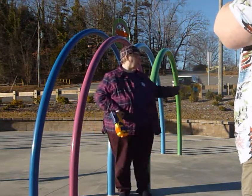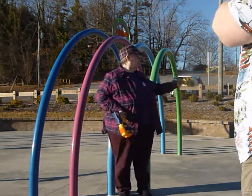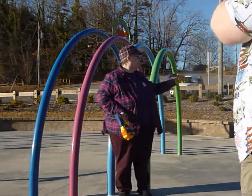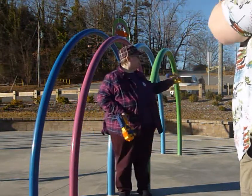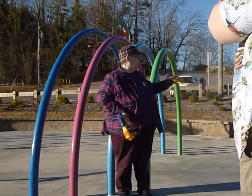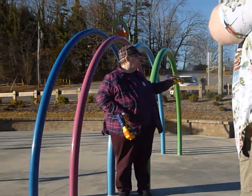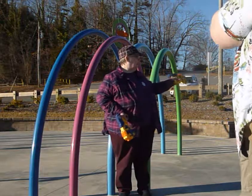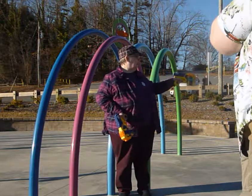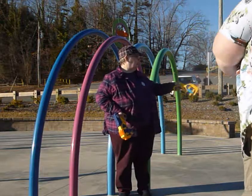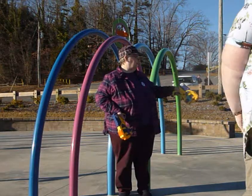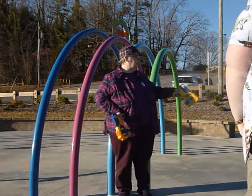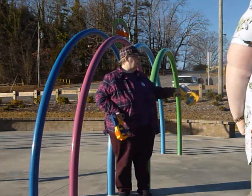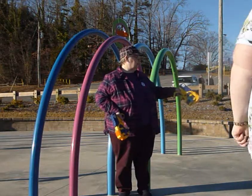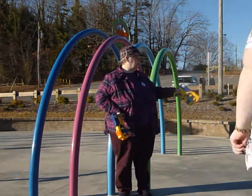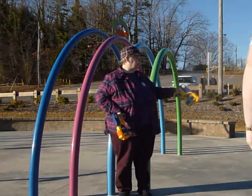crab. I like the fish.